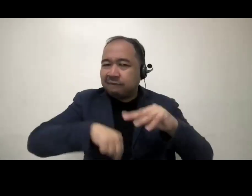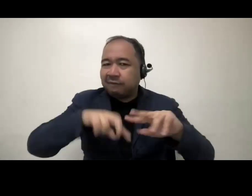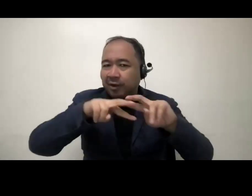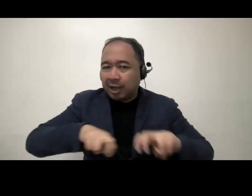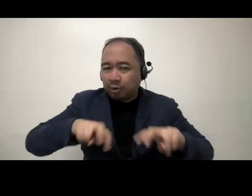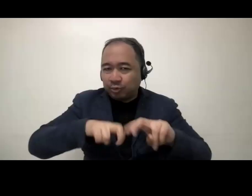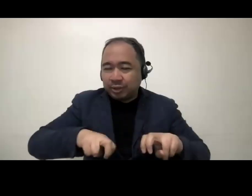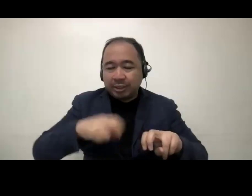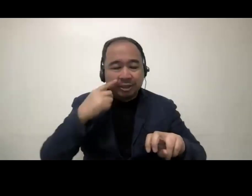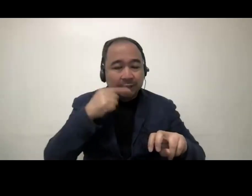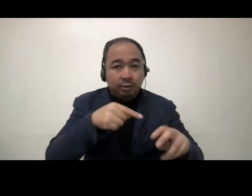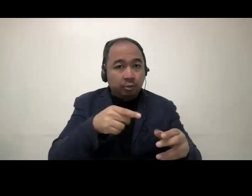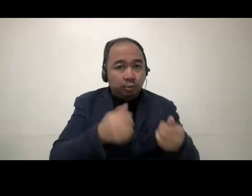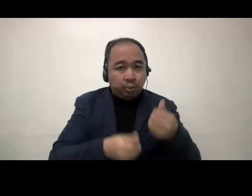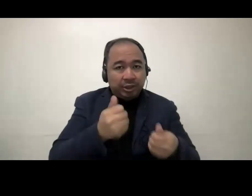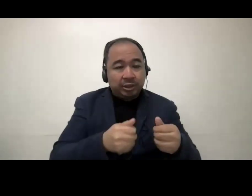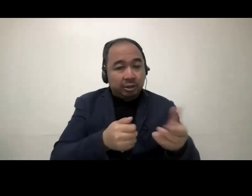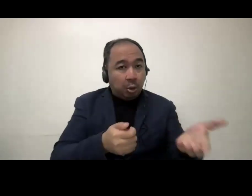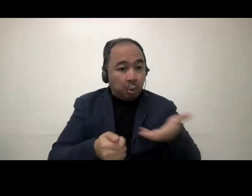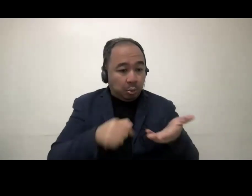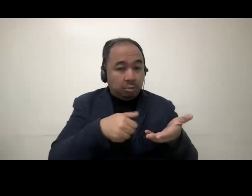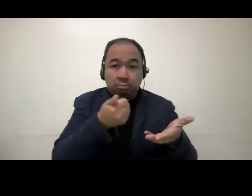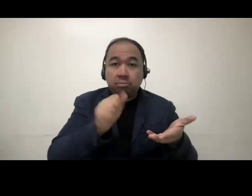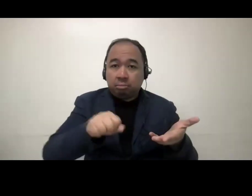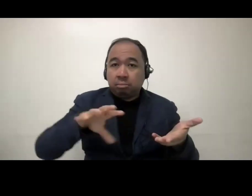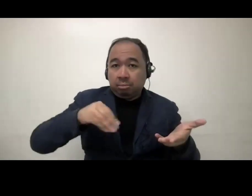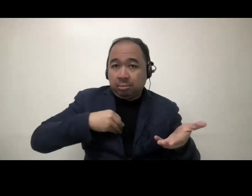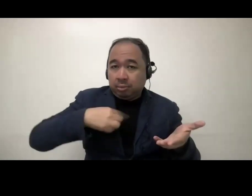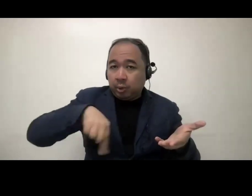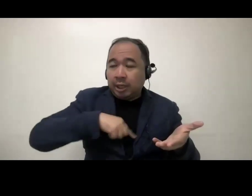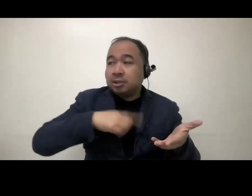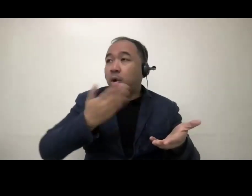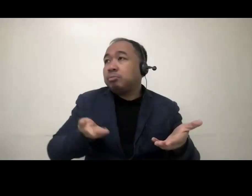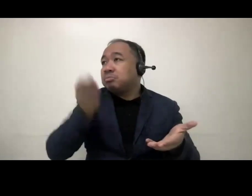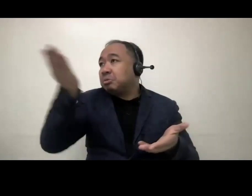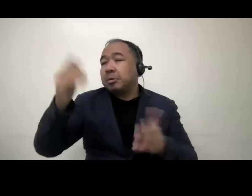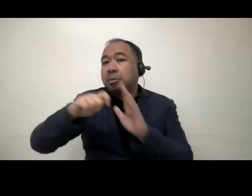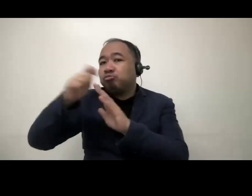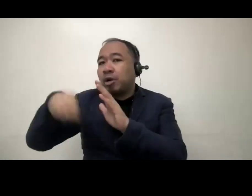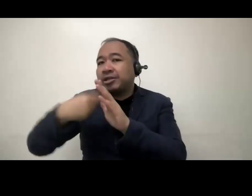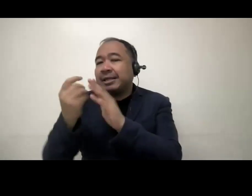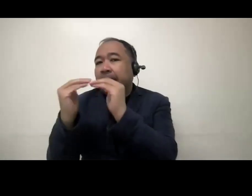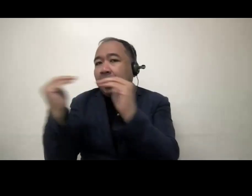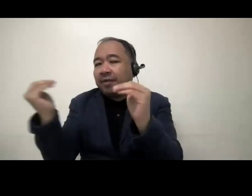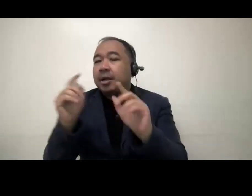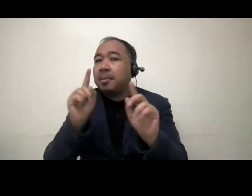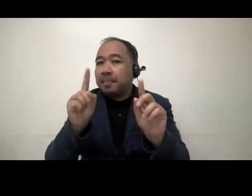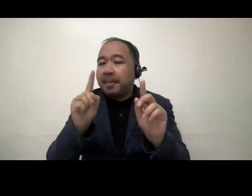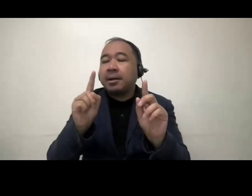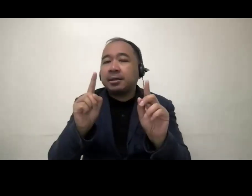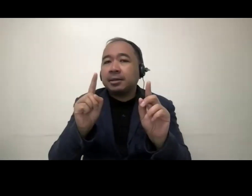better handled by us and which will be better handled by management or by the project teams. But we have the expertise